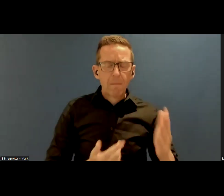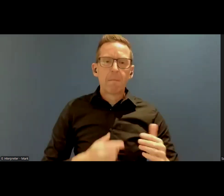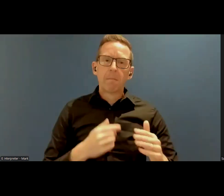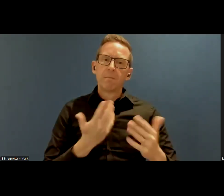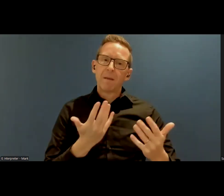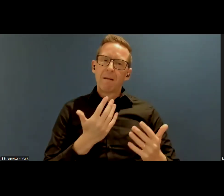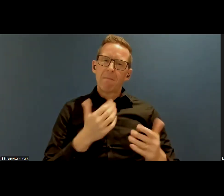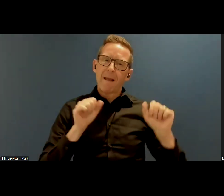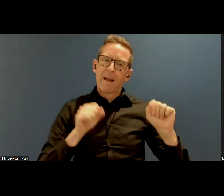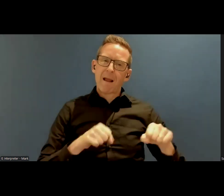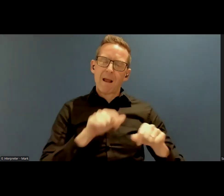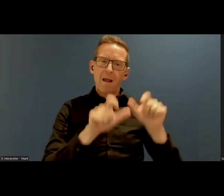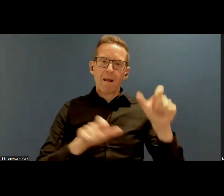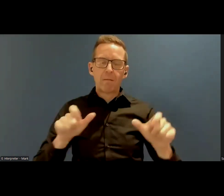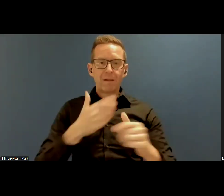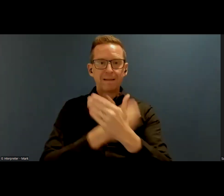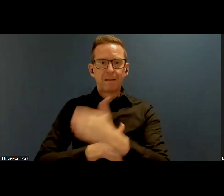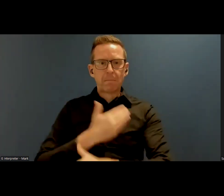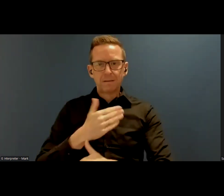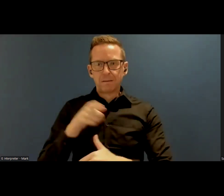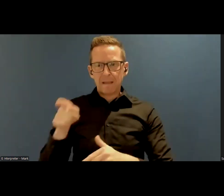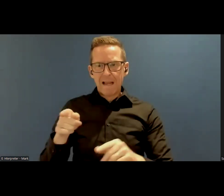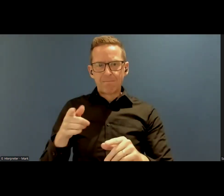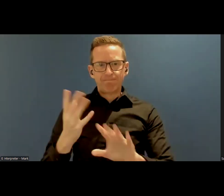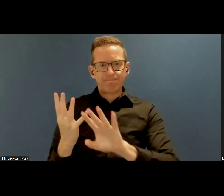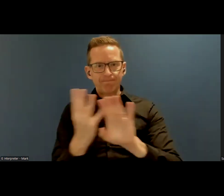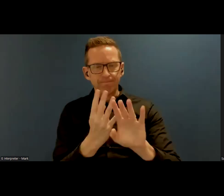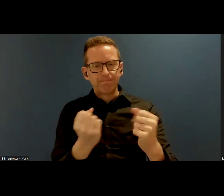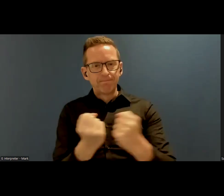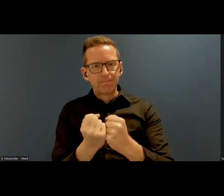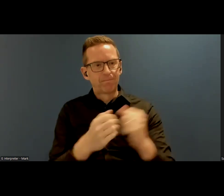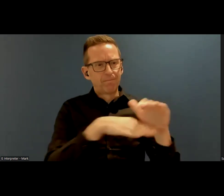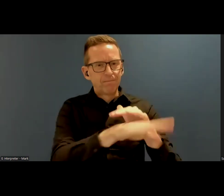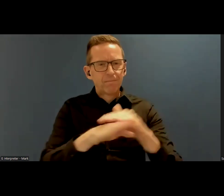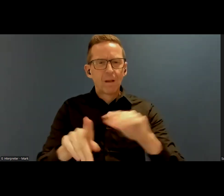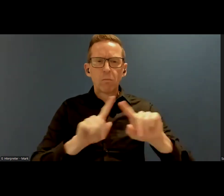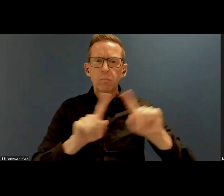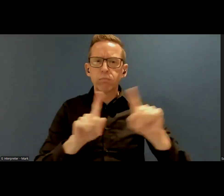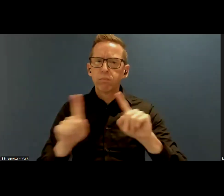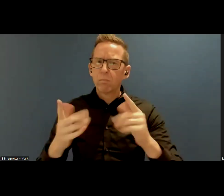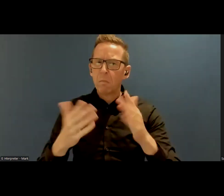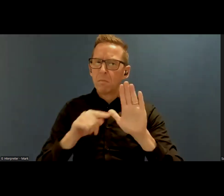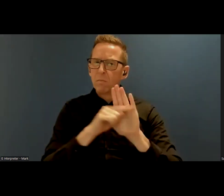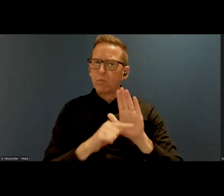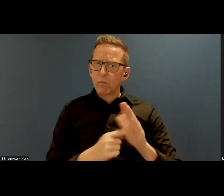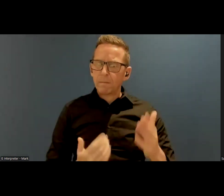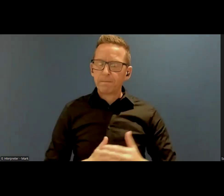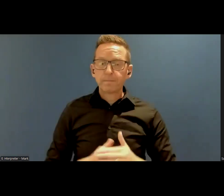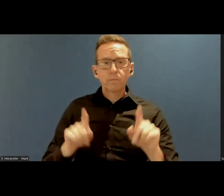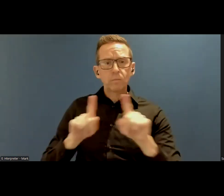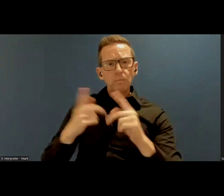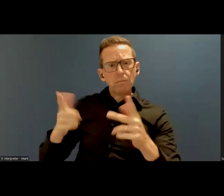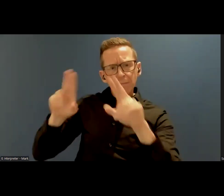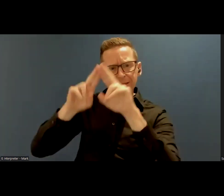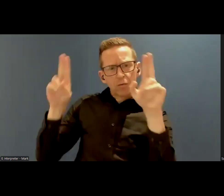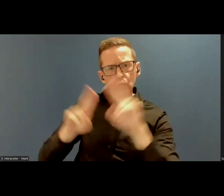disabilities enrolled into these programs. Another question of international partnership. You find that most of the